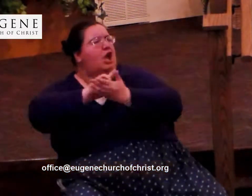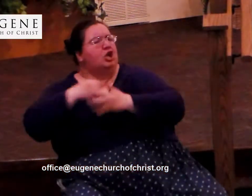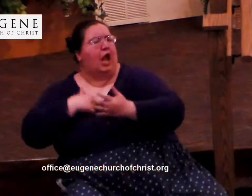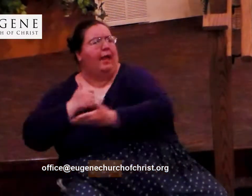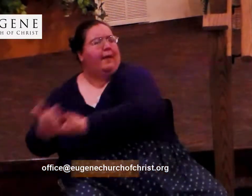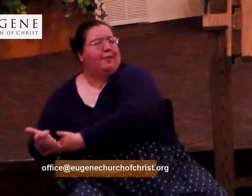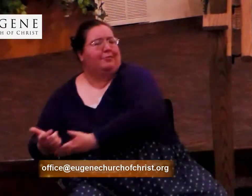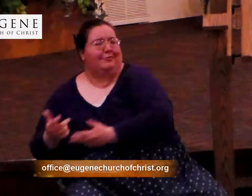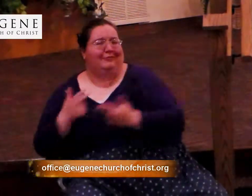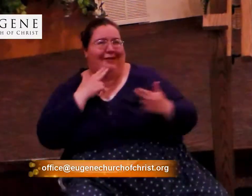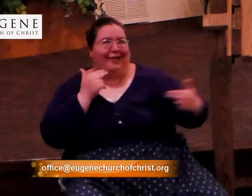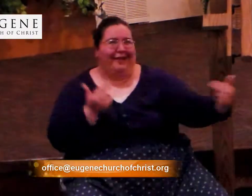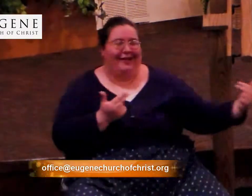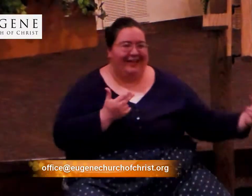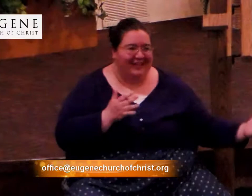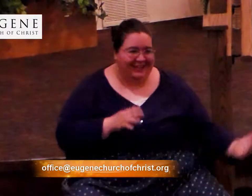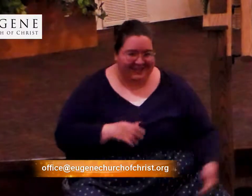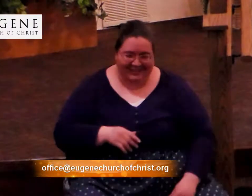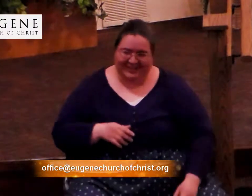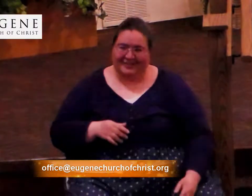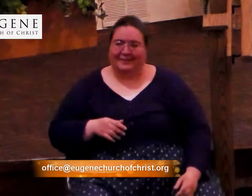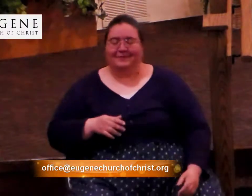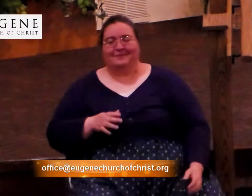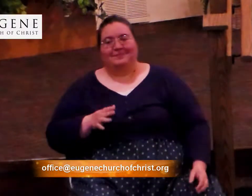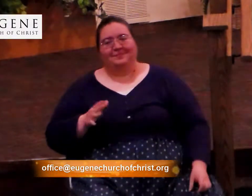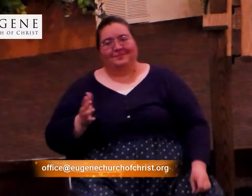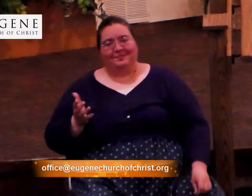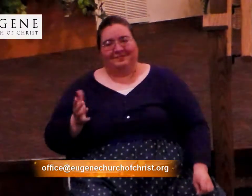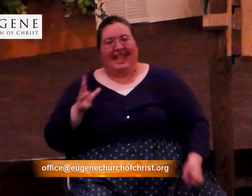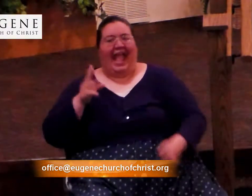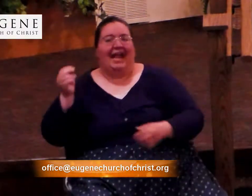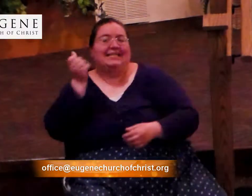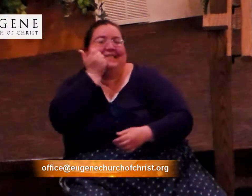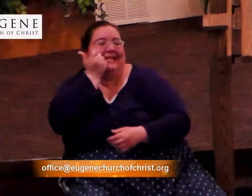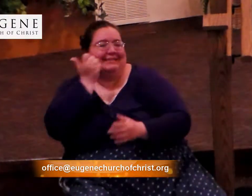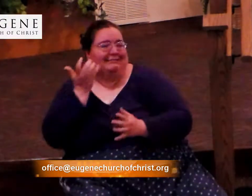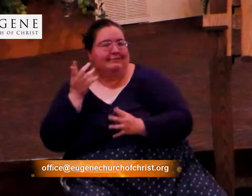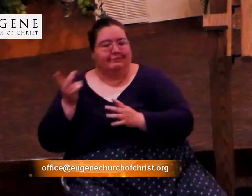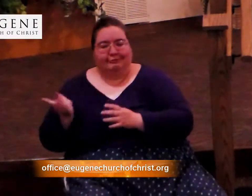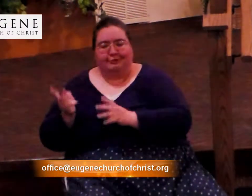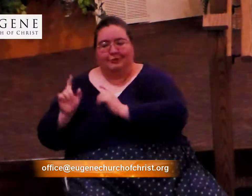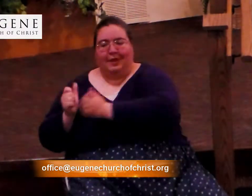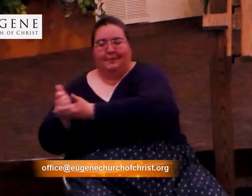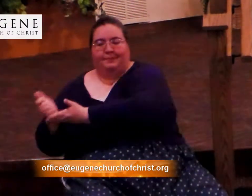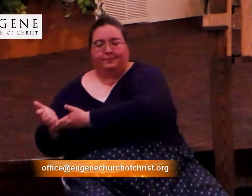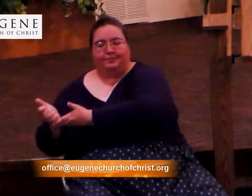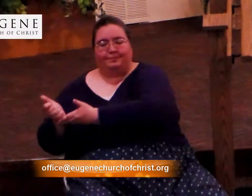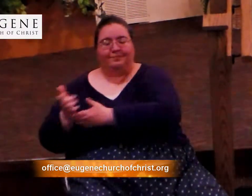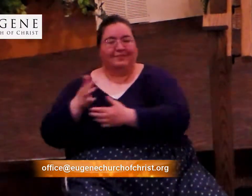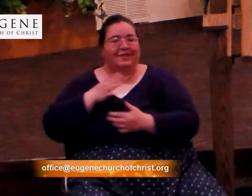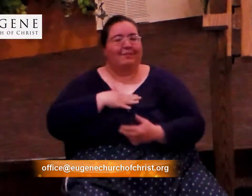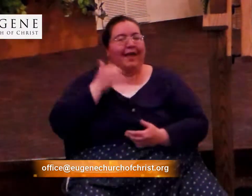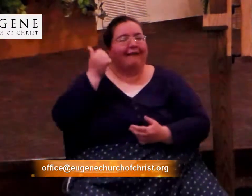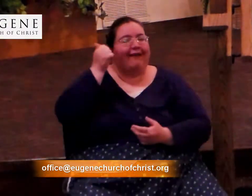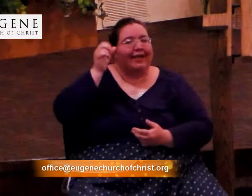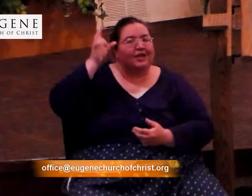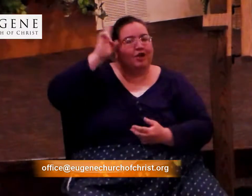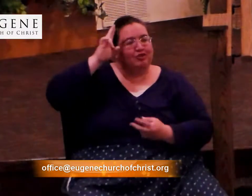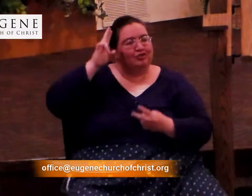I think back to that day, my aunt, the neurologist, my uncle, the neurosurgeon, neither of whom I can pick up and call anymore,